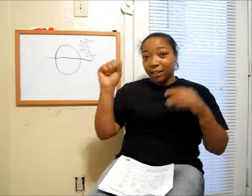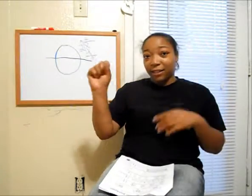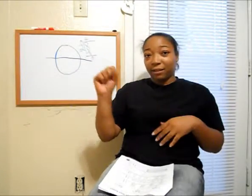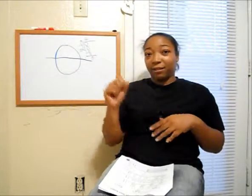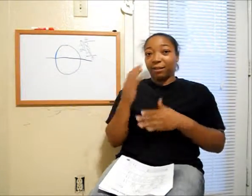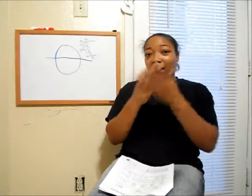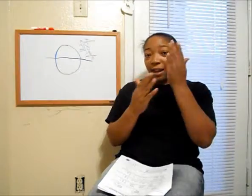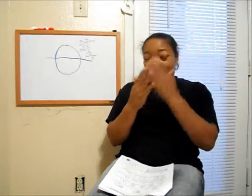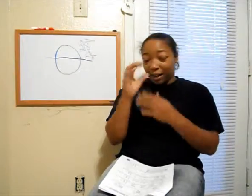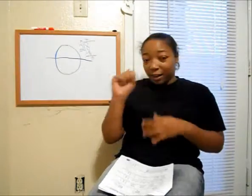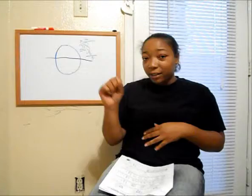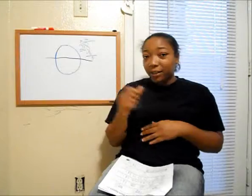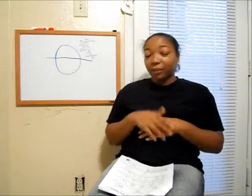Hands,